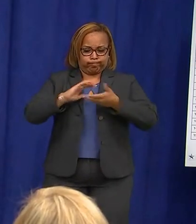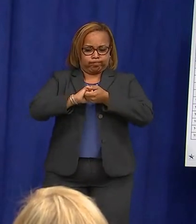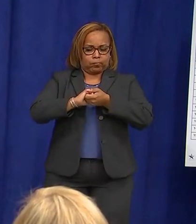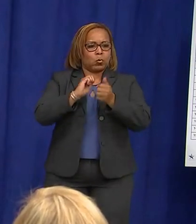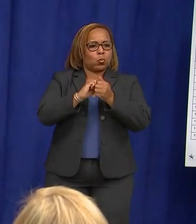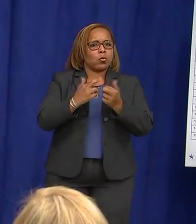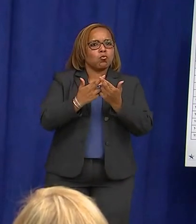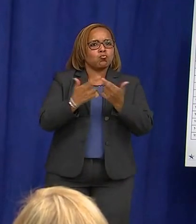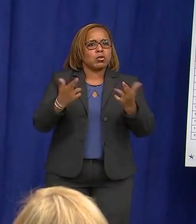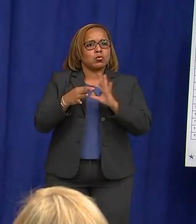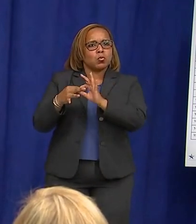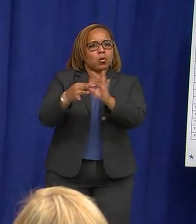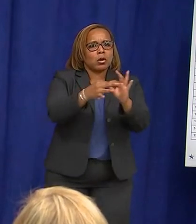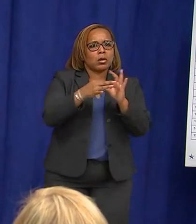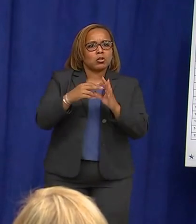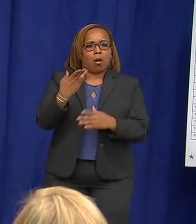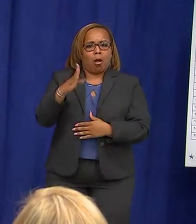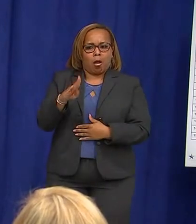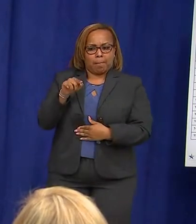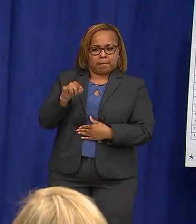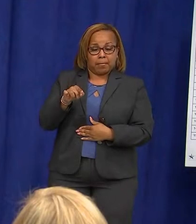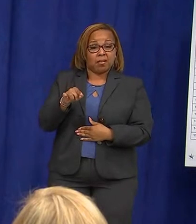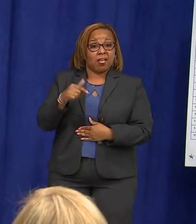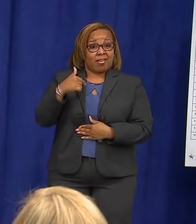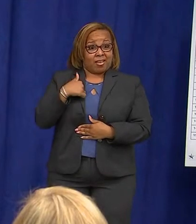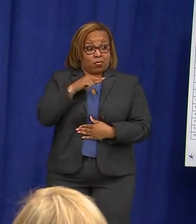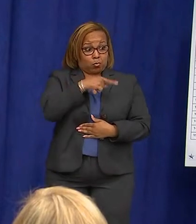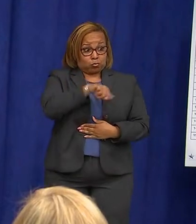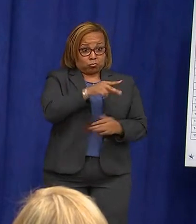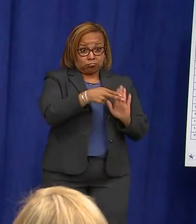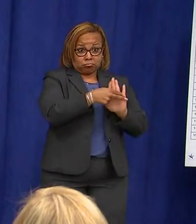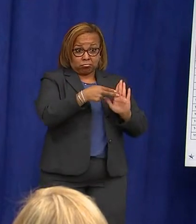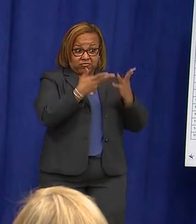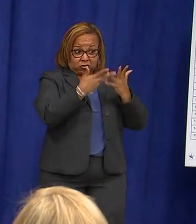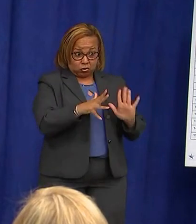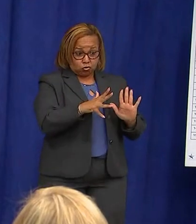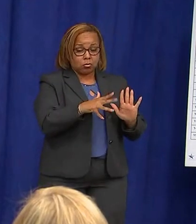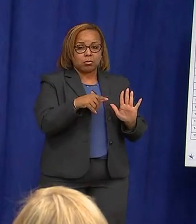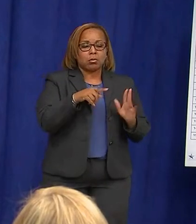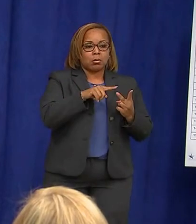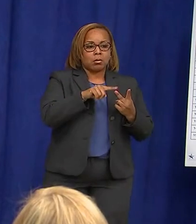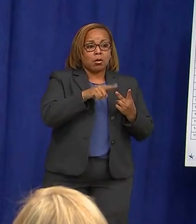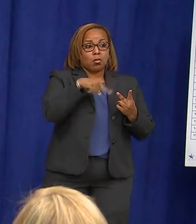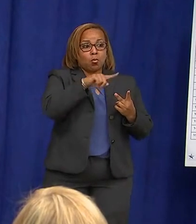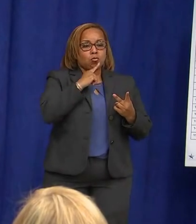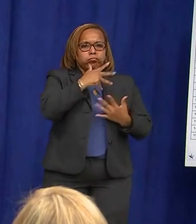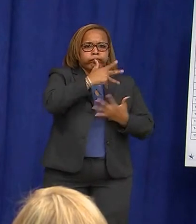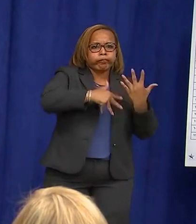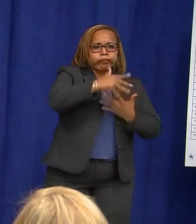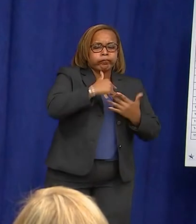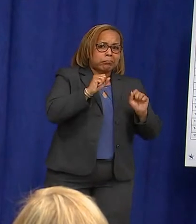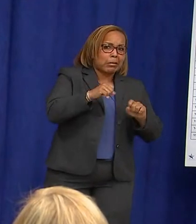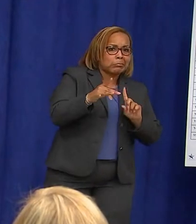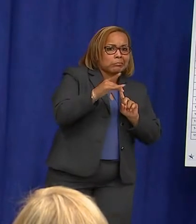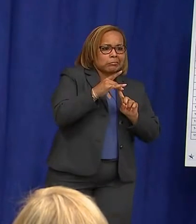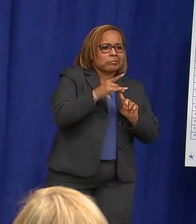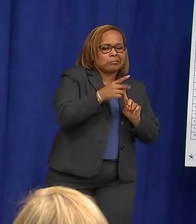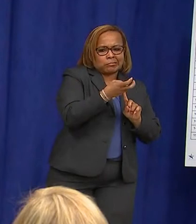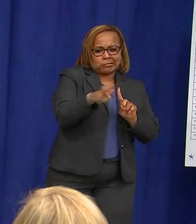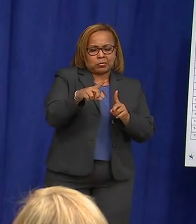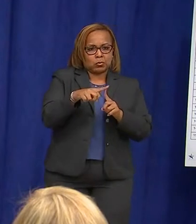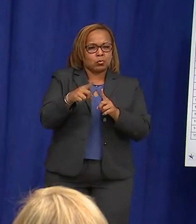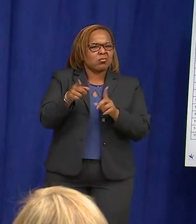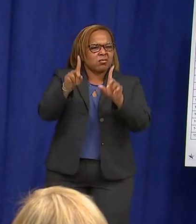with the Resource Coordination Hub to refer diagnosed individuals and those that they've sustained contact with to